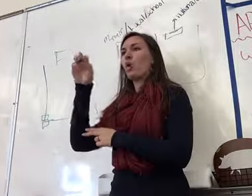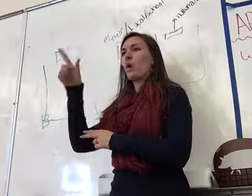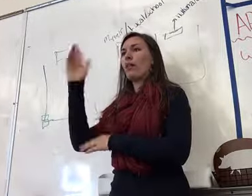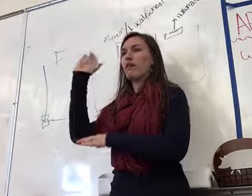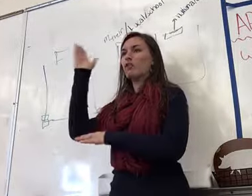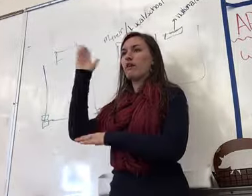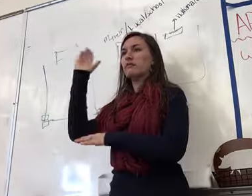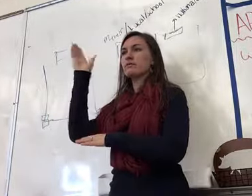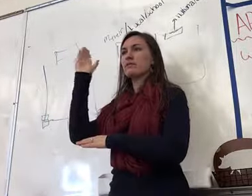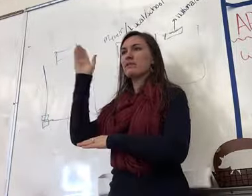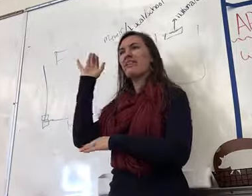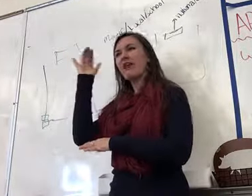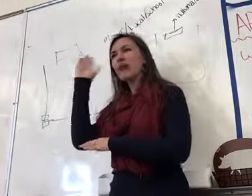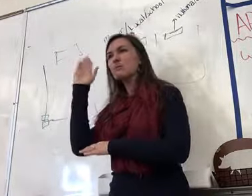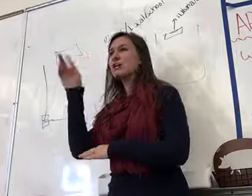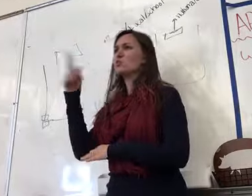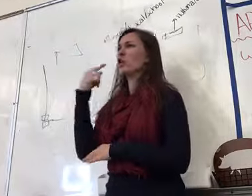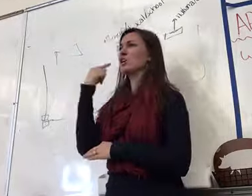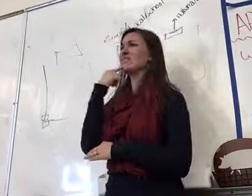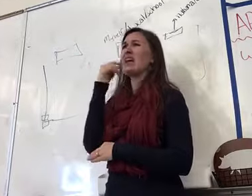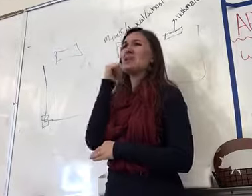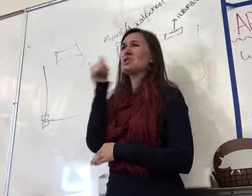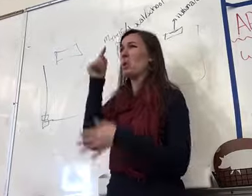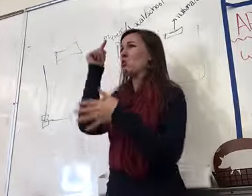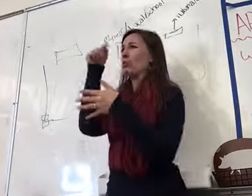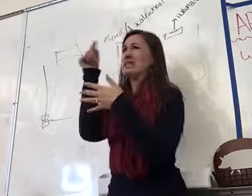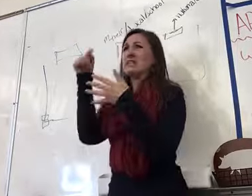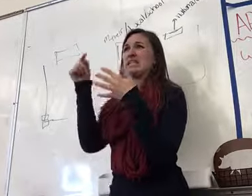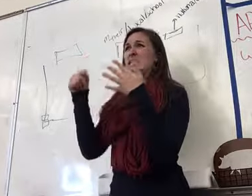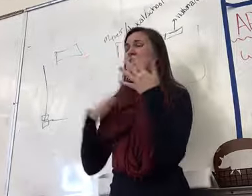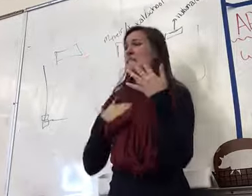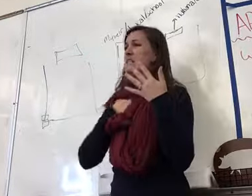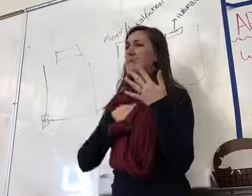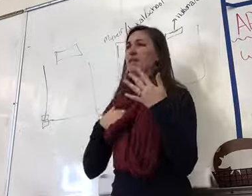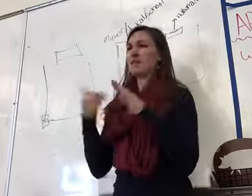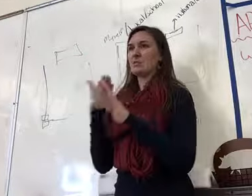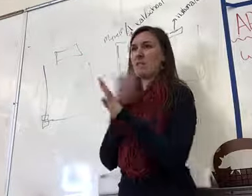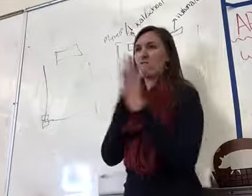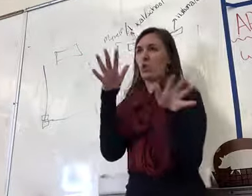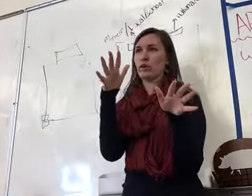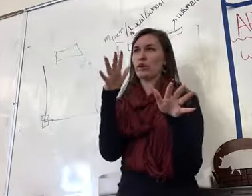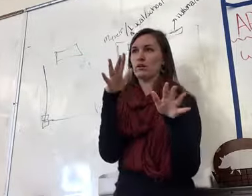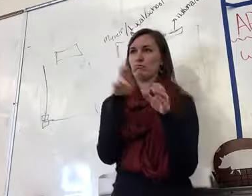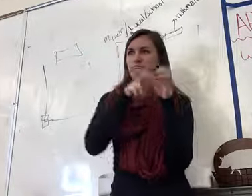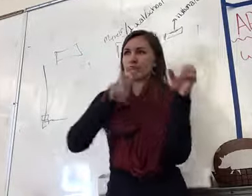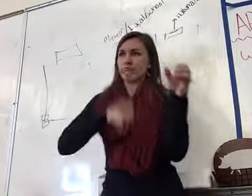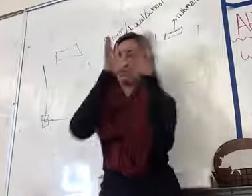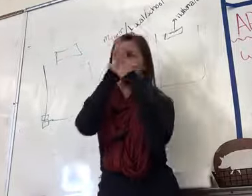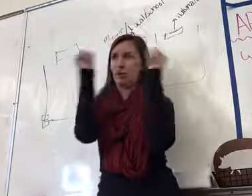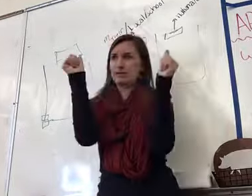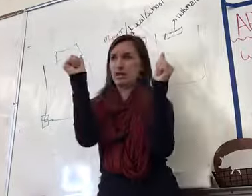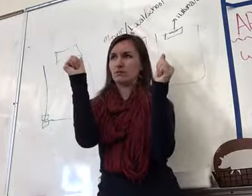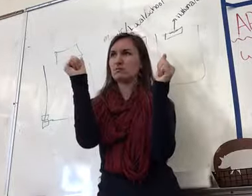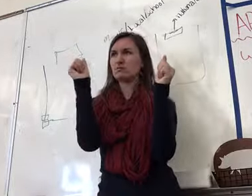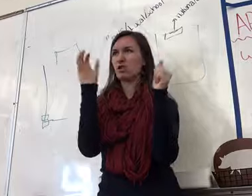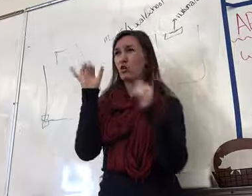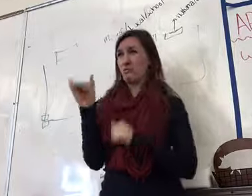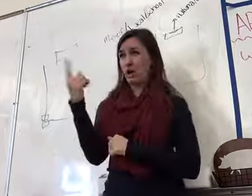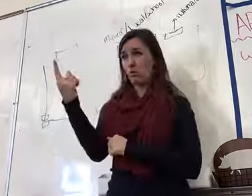of 1700s politics is going to be George Washington. Does anybody have any questions before we